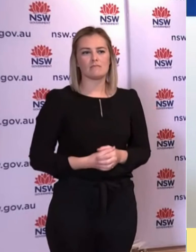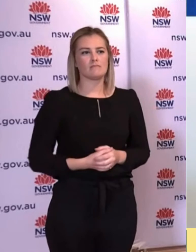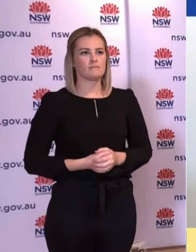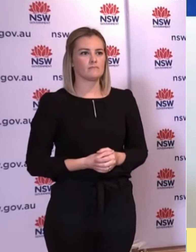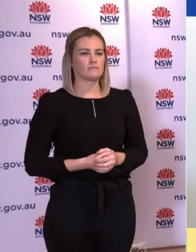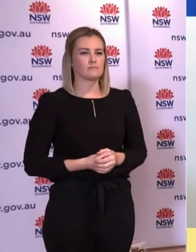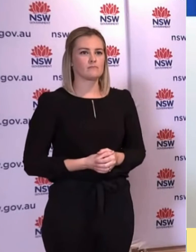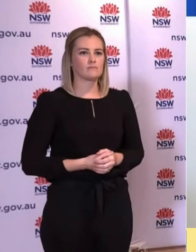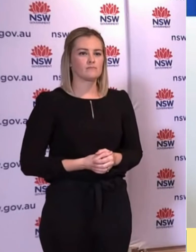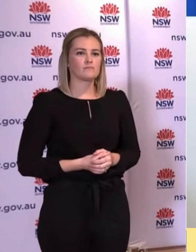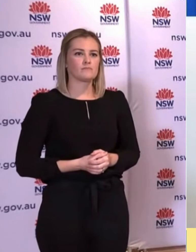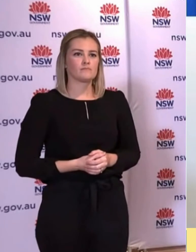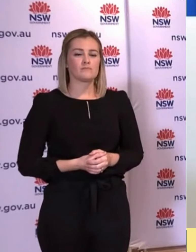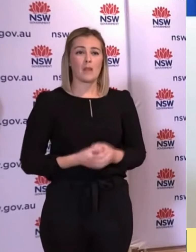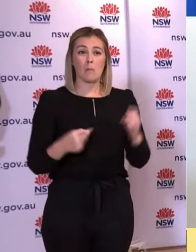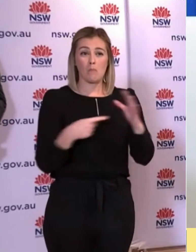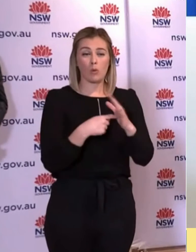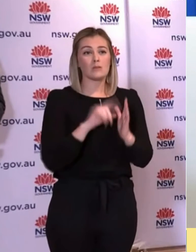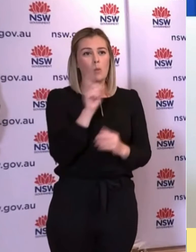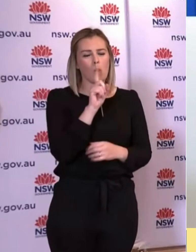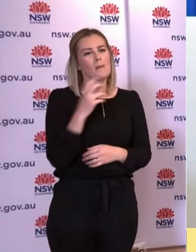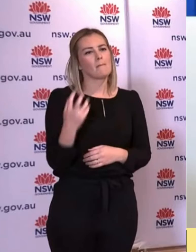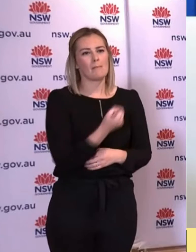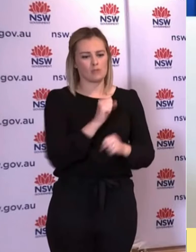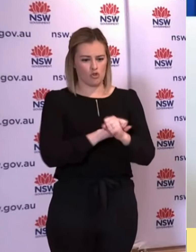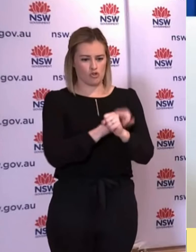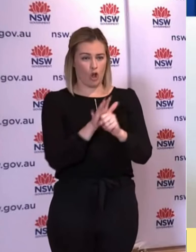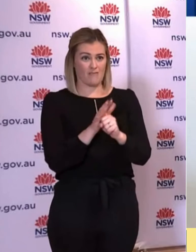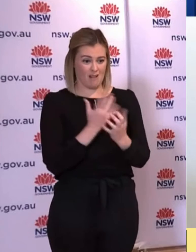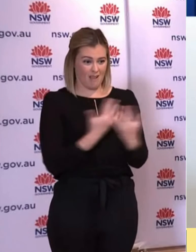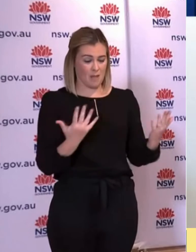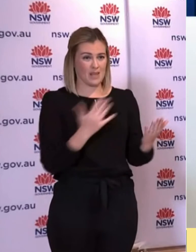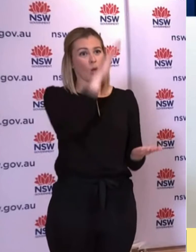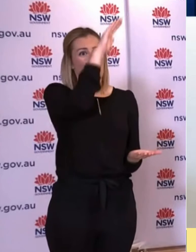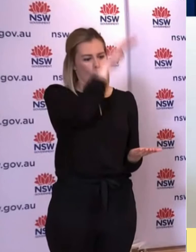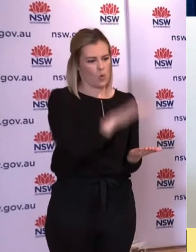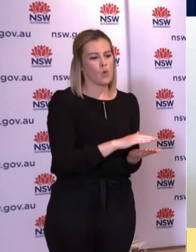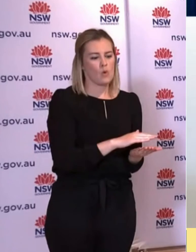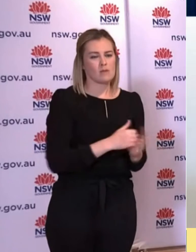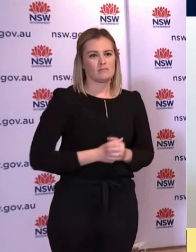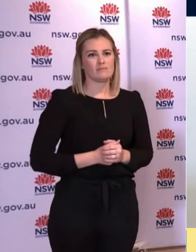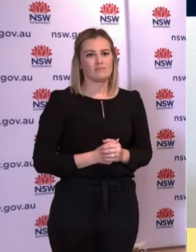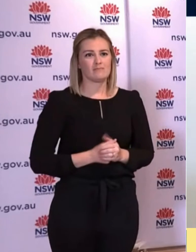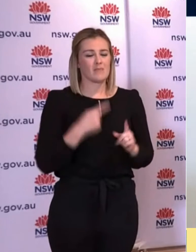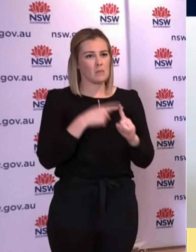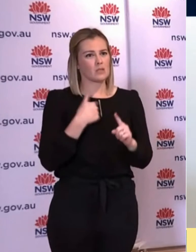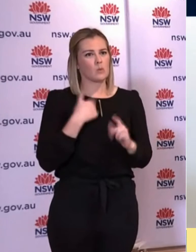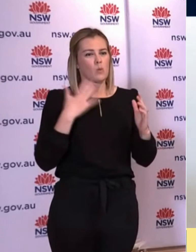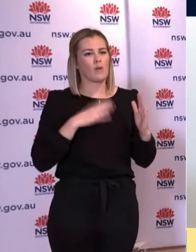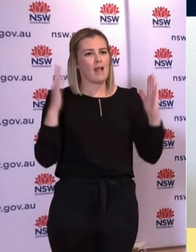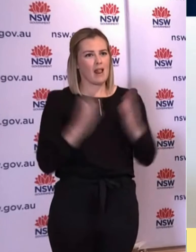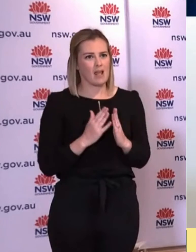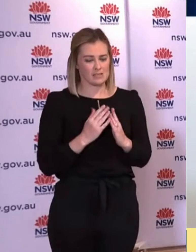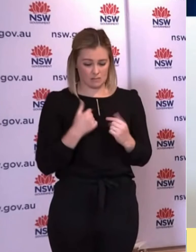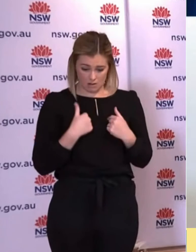driving these case numbers down to get that R effective below 1 and particularly in those areas where